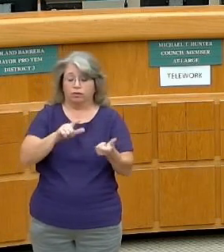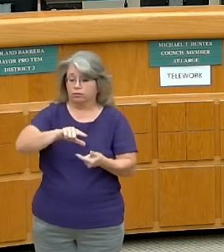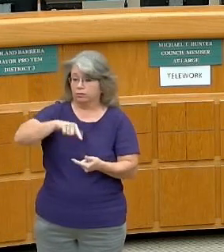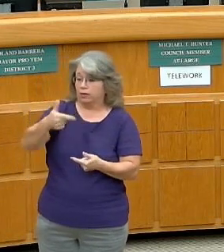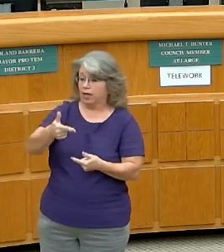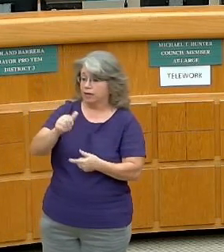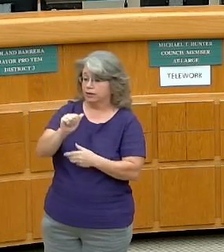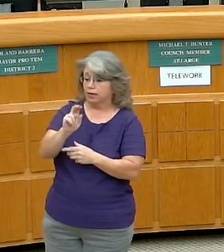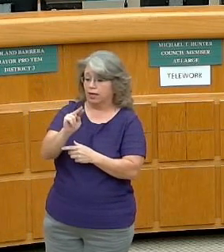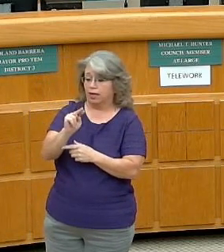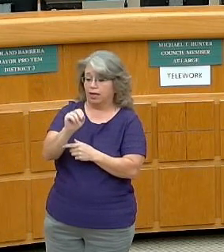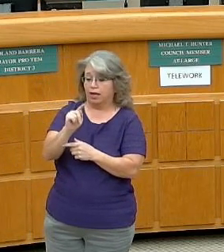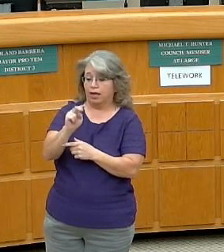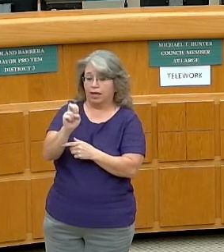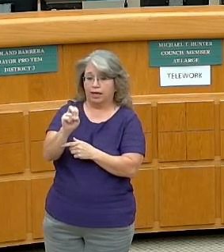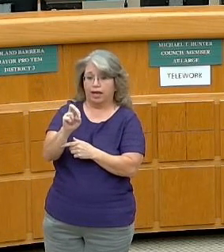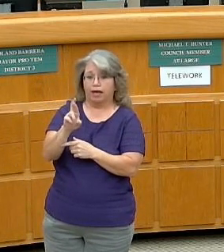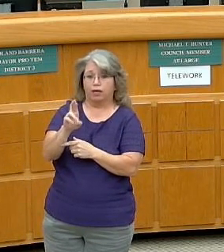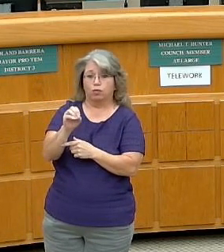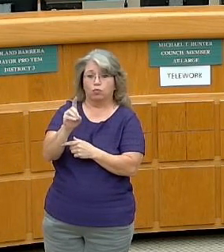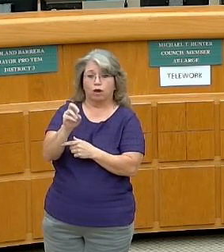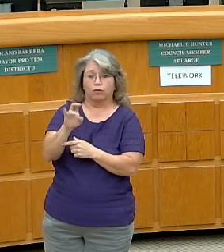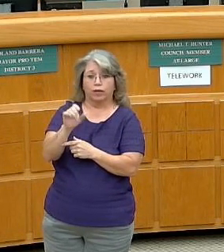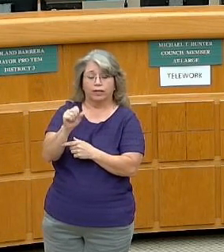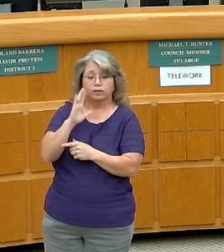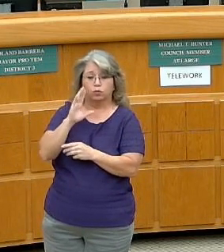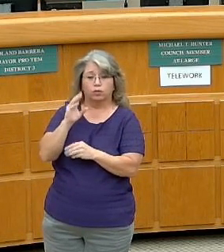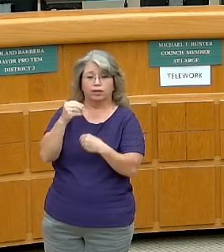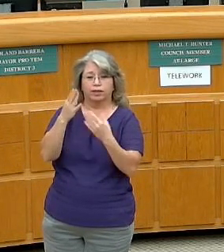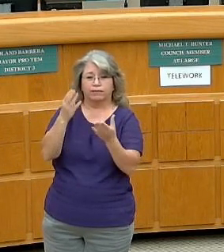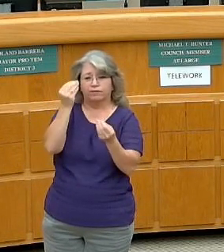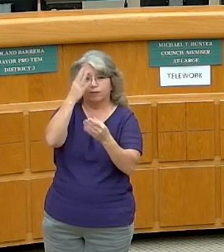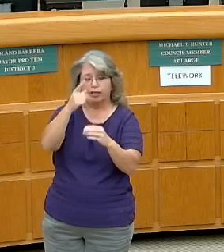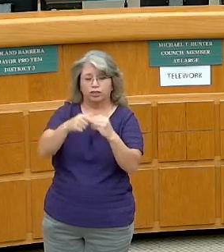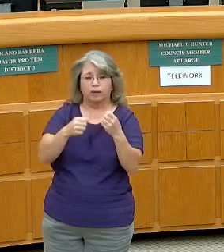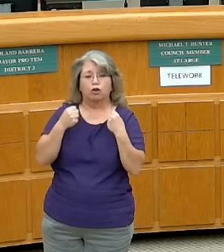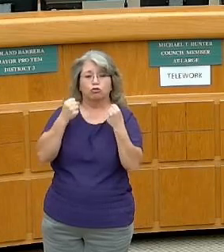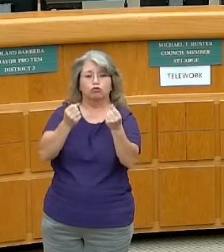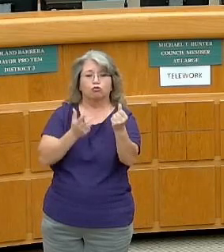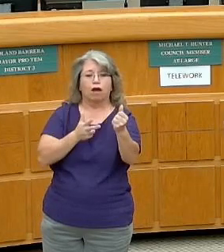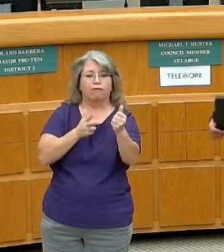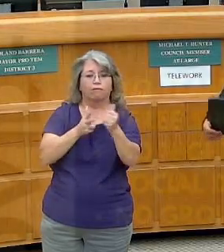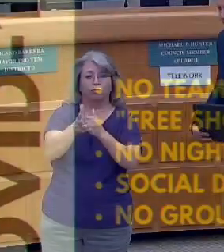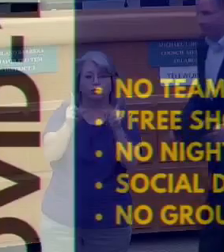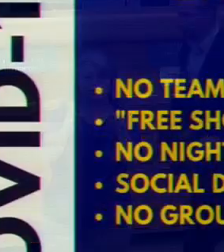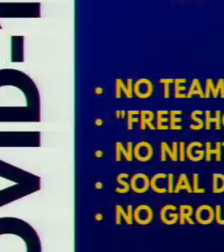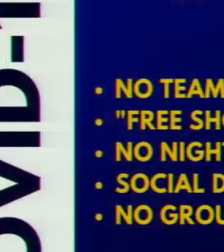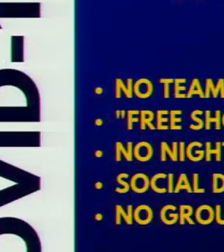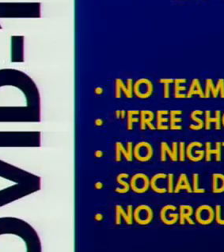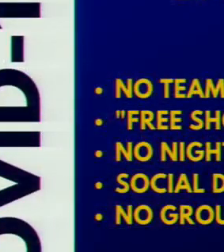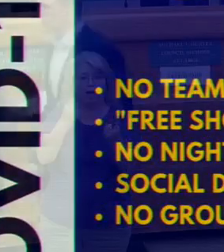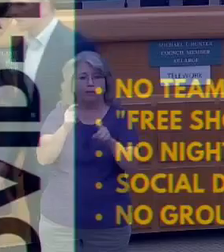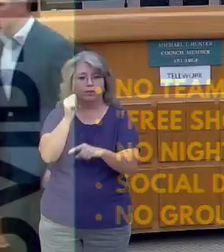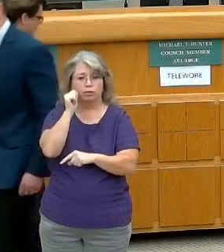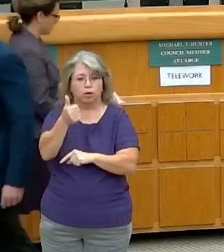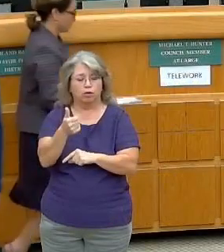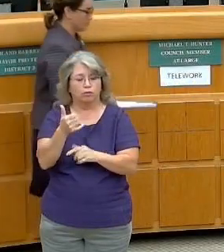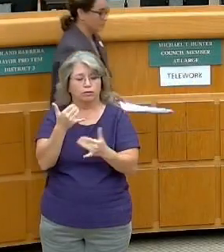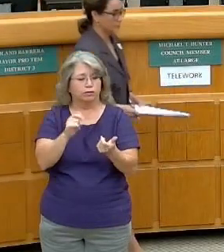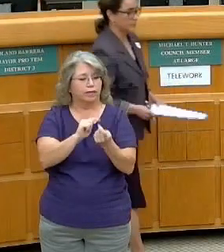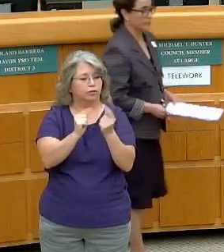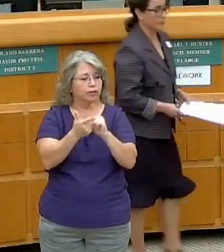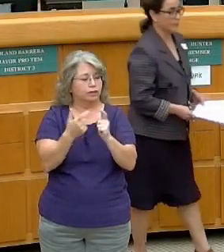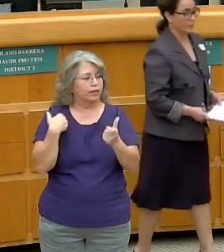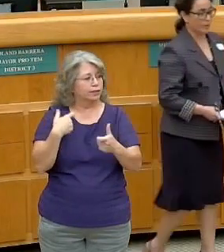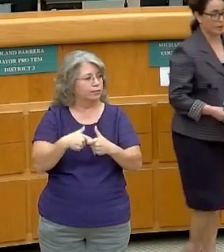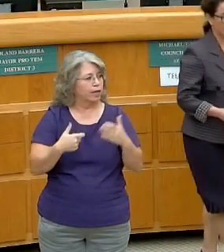give us an update on another drive-through testing event that'll take place tomorrow. En resumen, las cifras más recientes es de 41